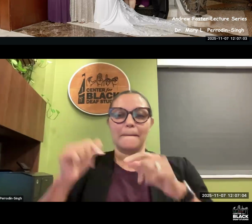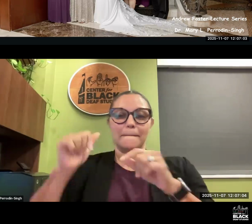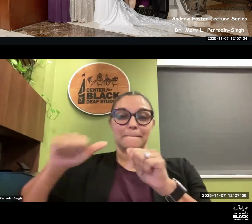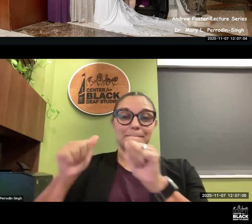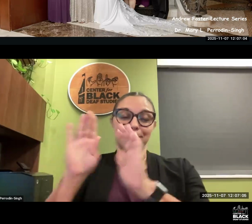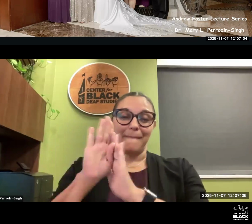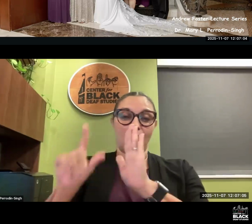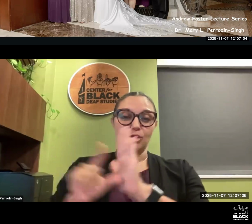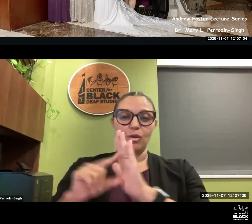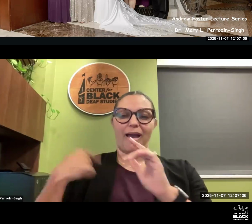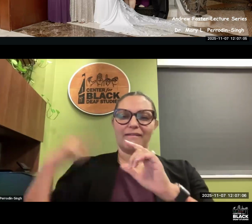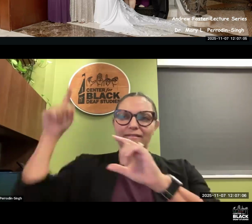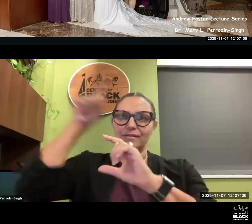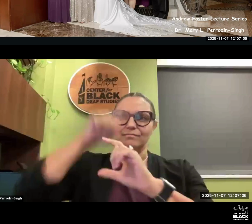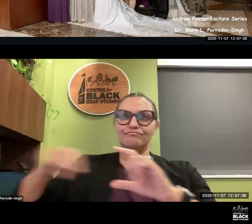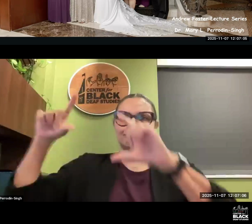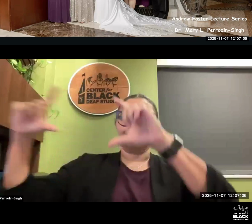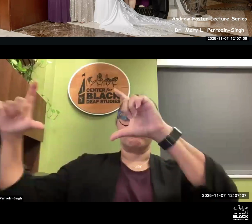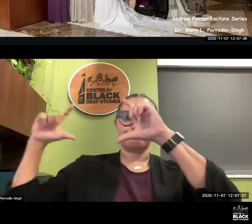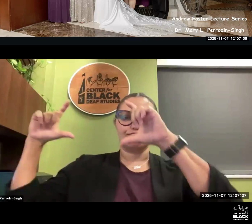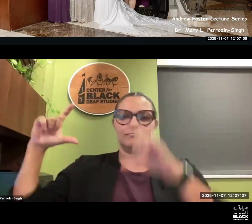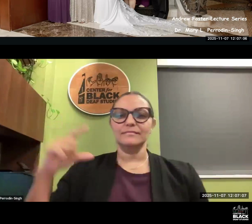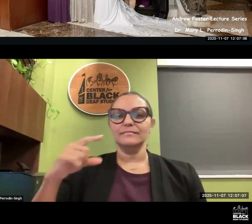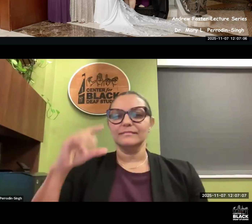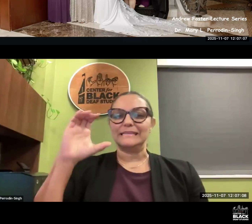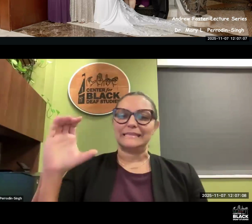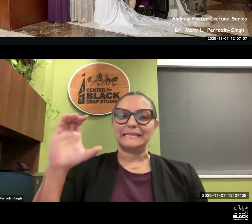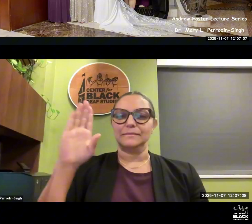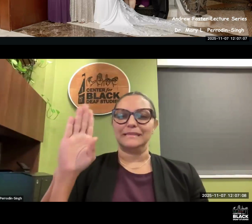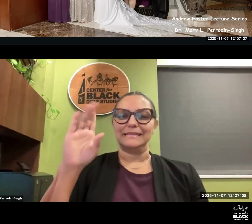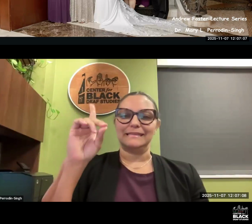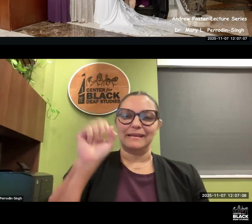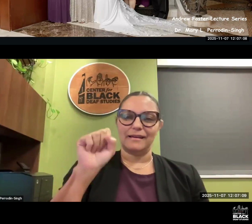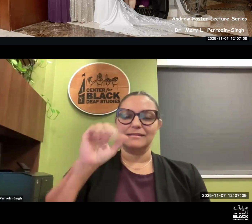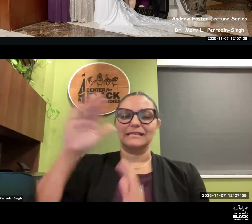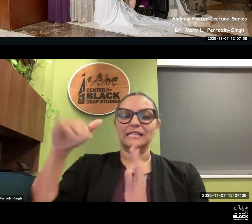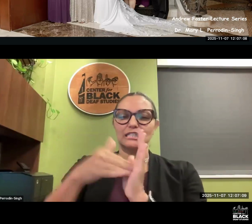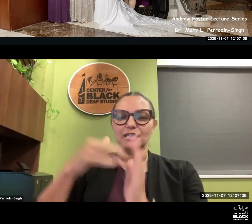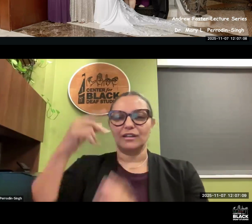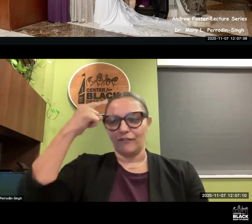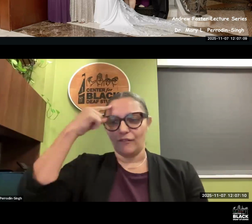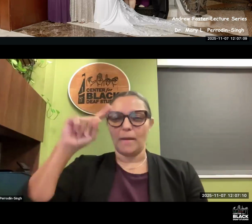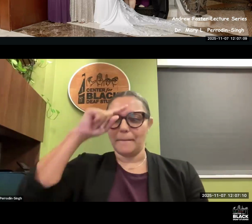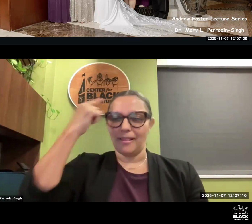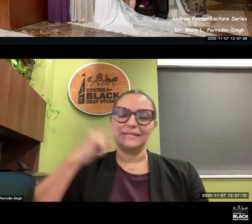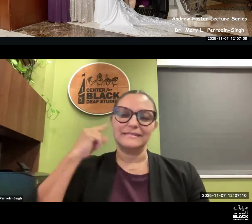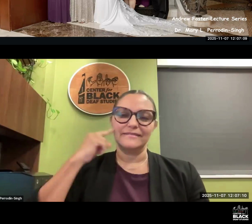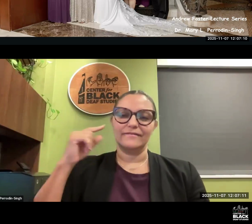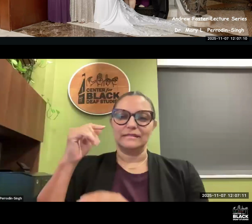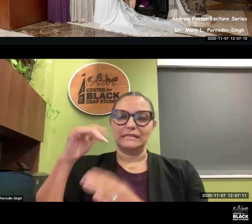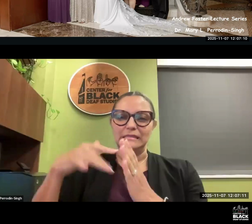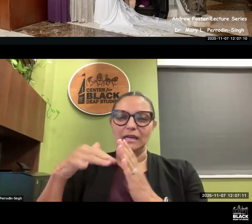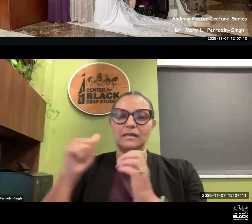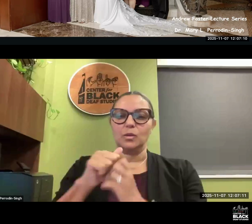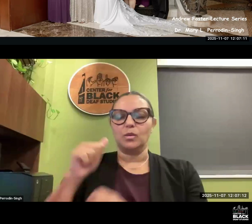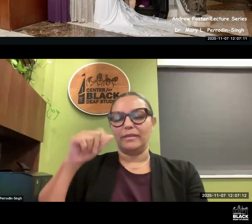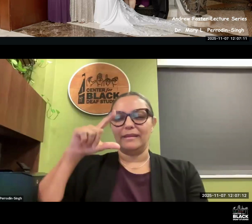black blazer. Behind me is a Center for Black Deaf